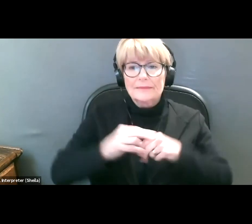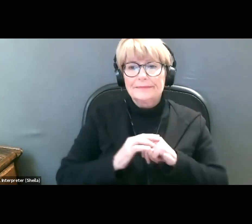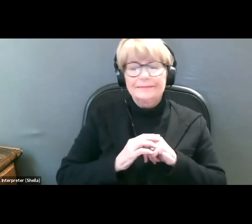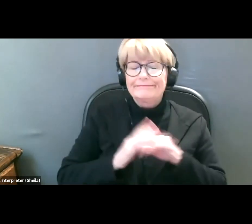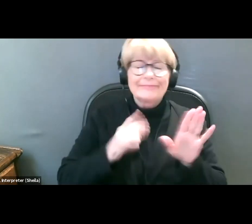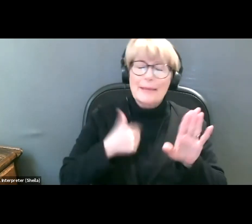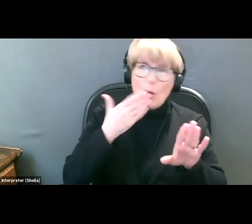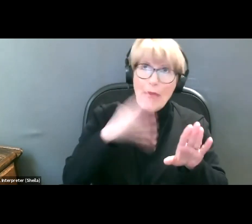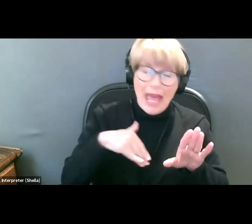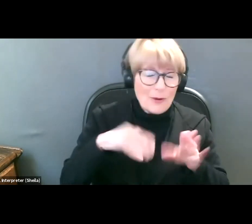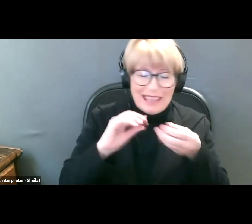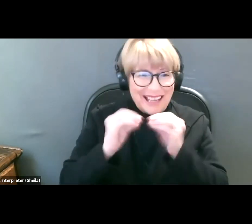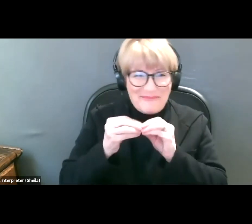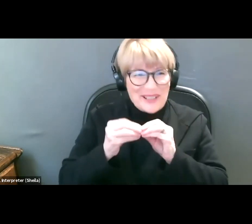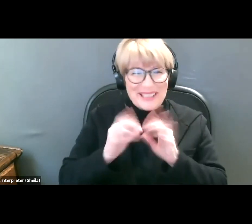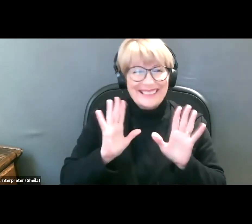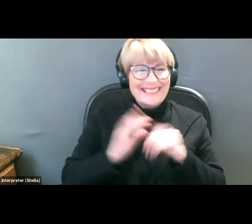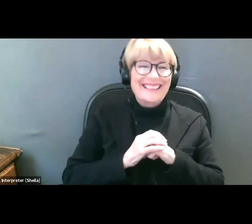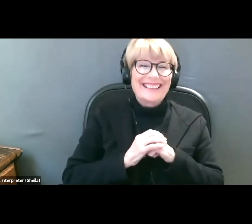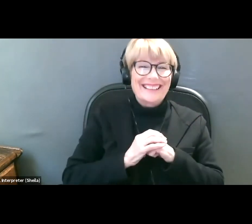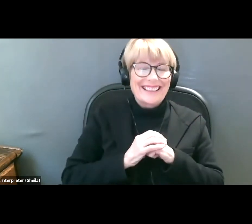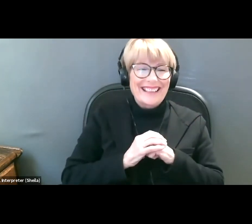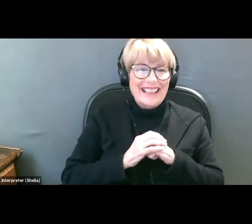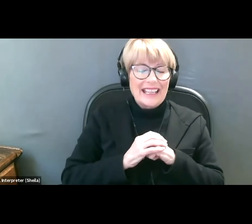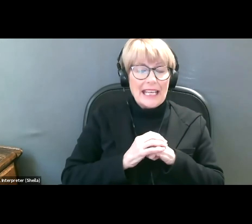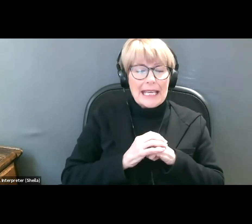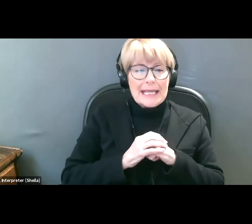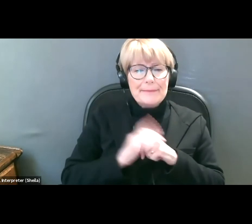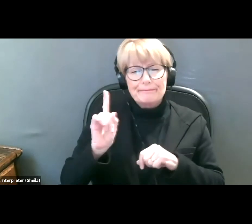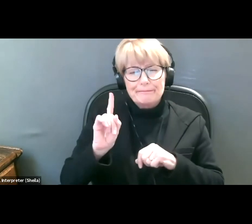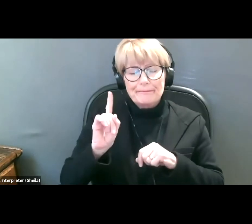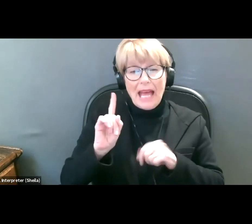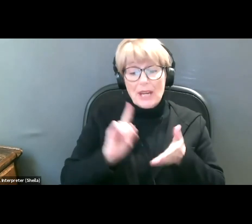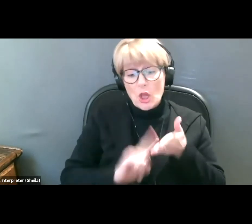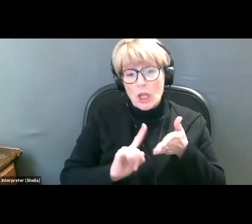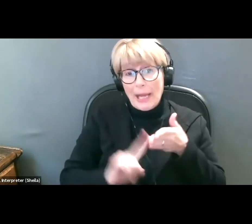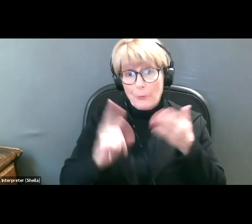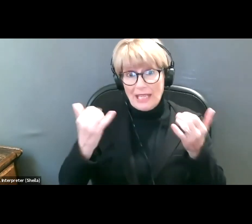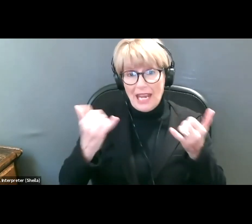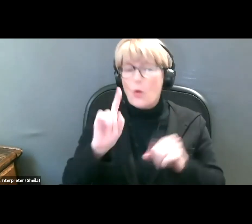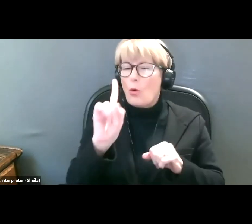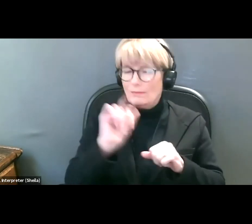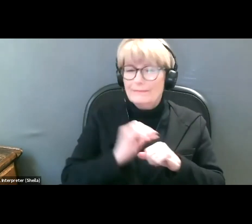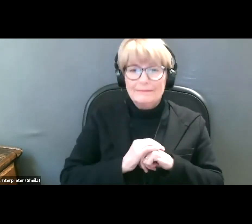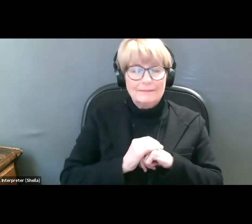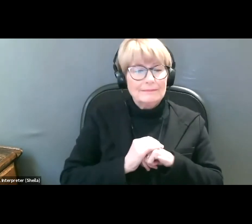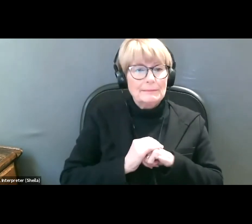bad with numbers. It is, let me try to look it up right now.